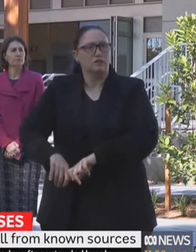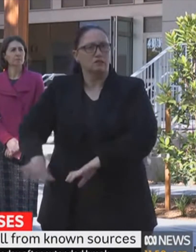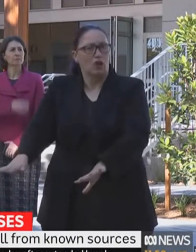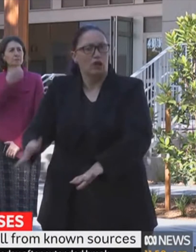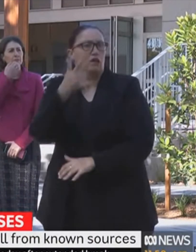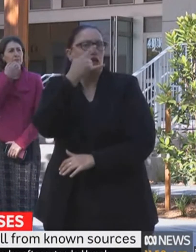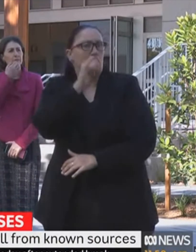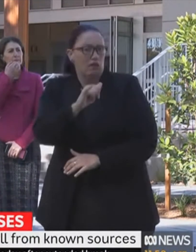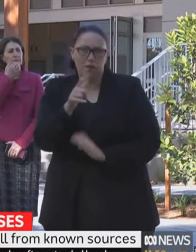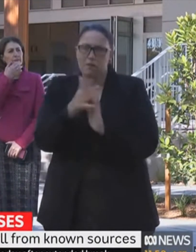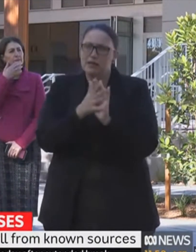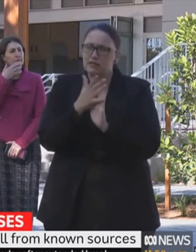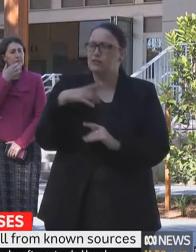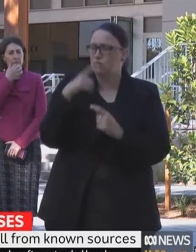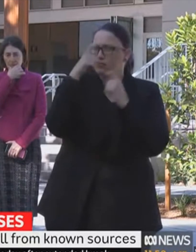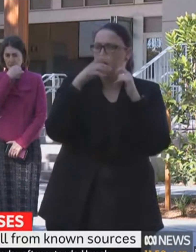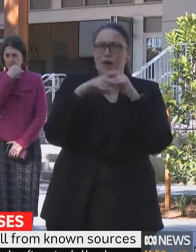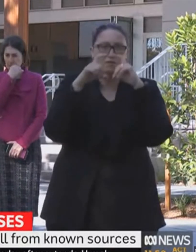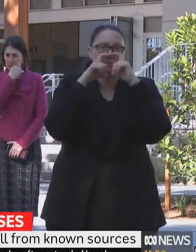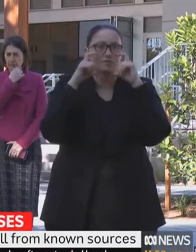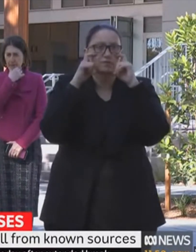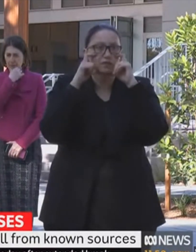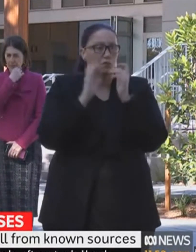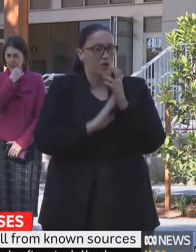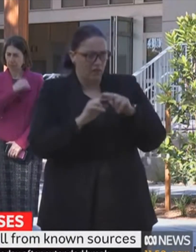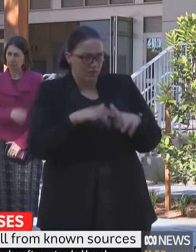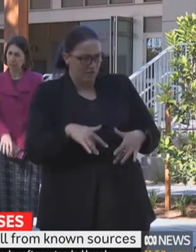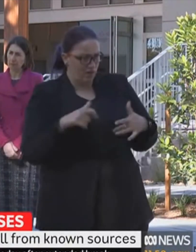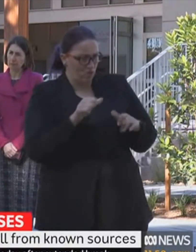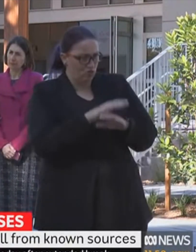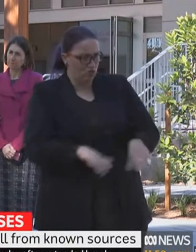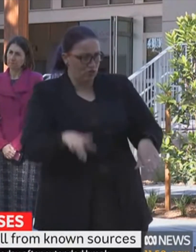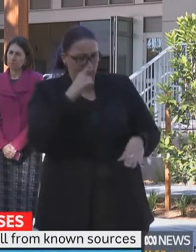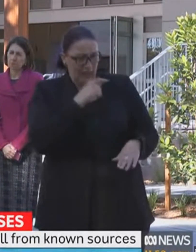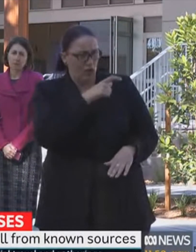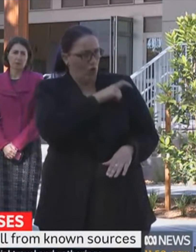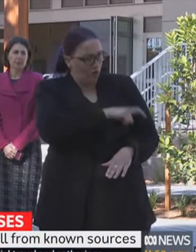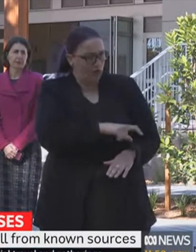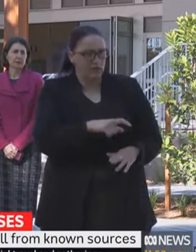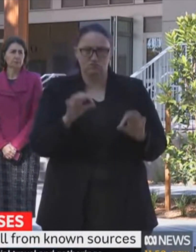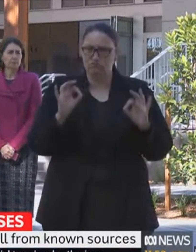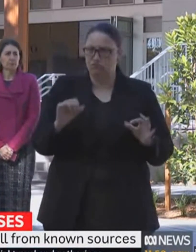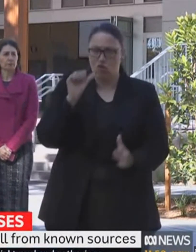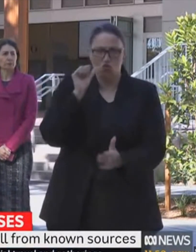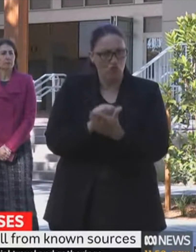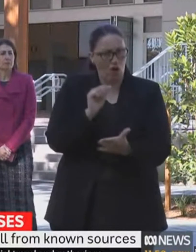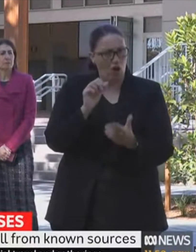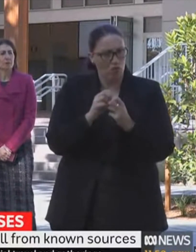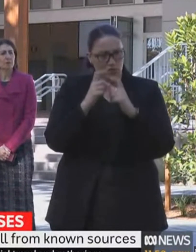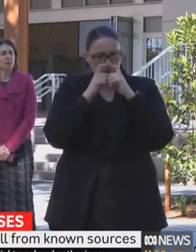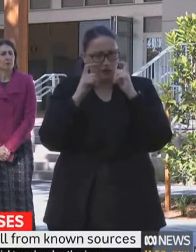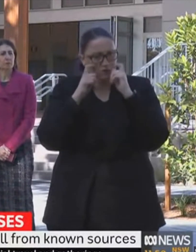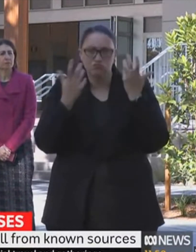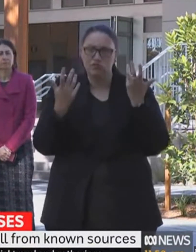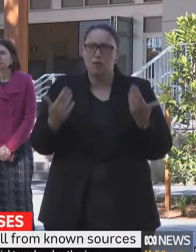practical considerations with face masks, and really it's a matter for parents. But at this point in time, we're not recommending that students are sent to